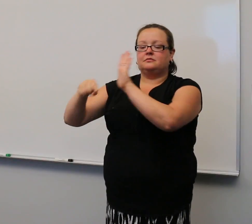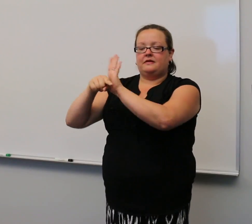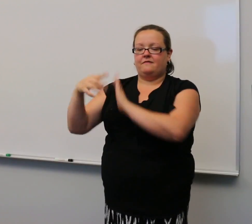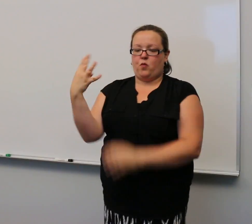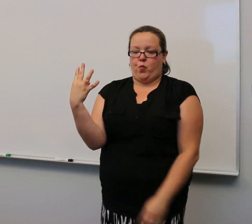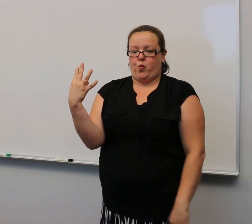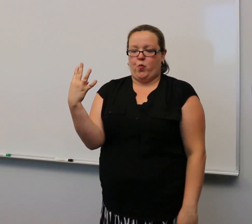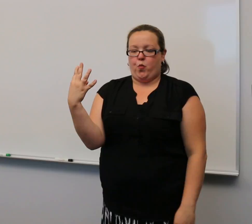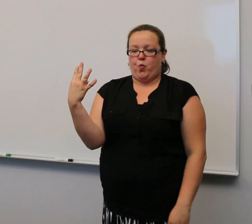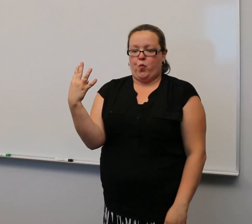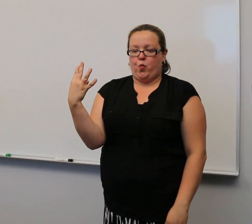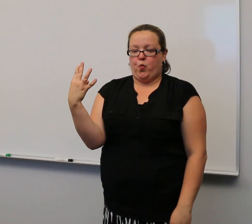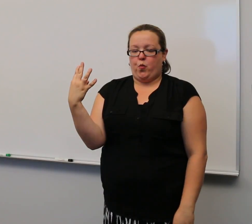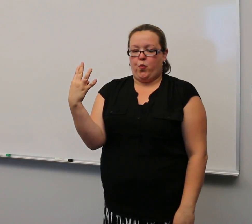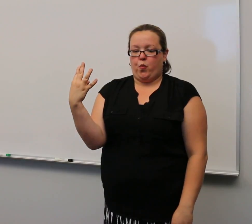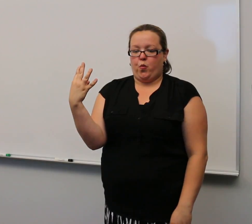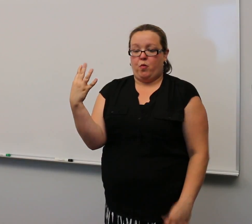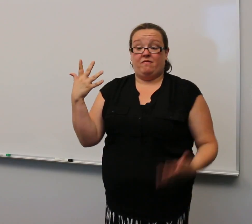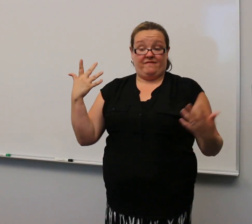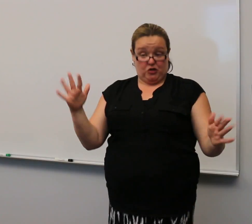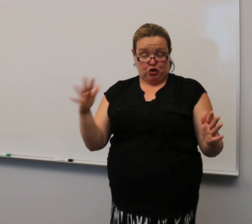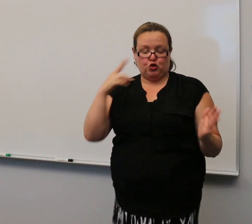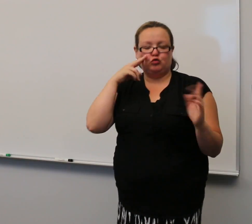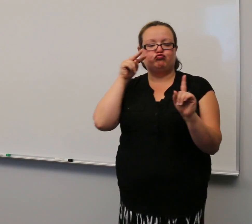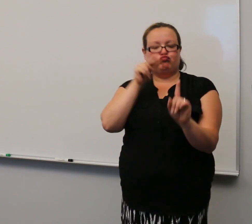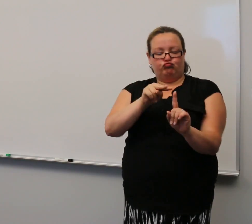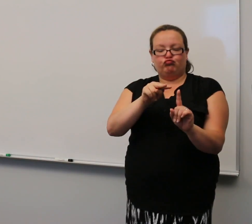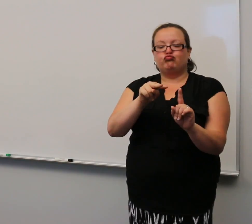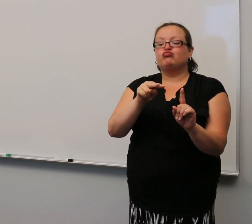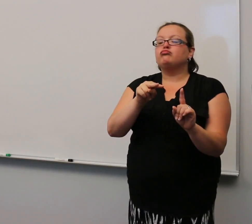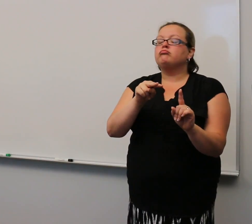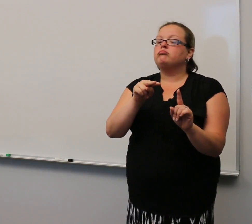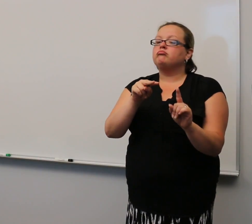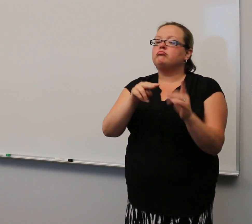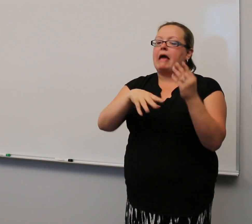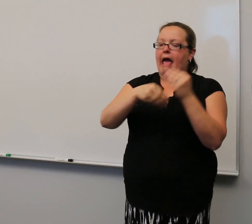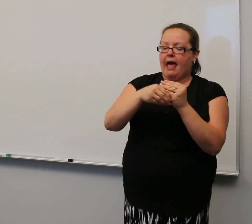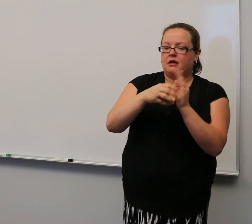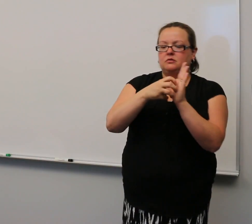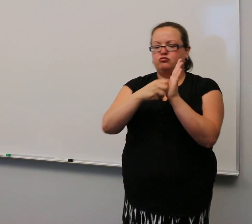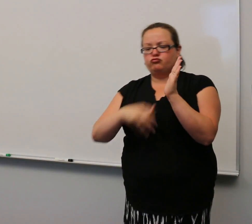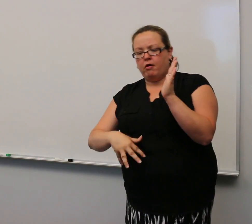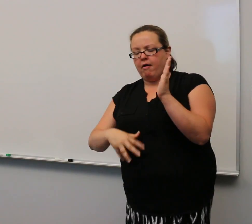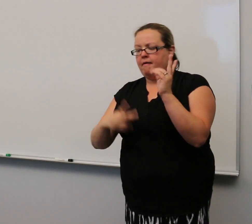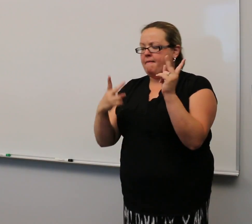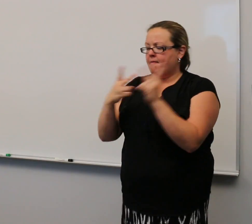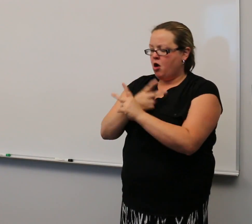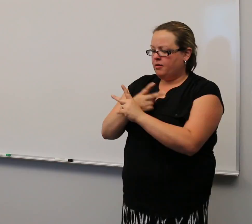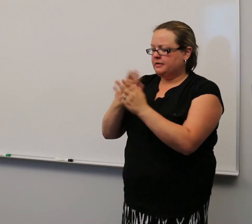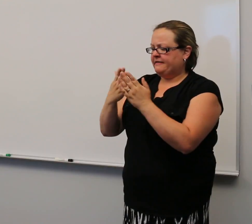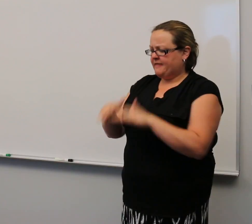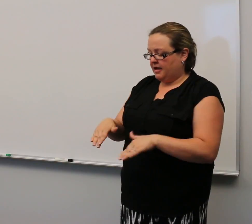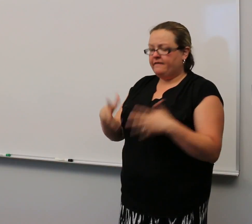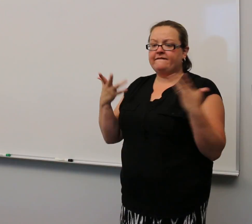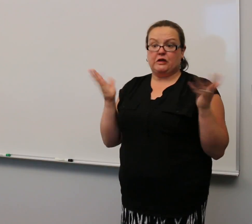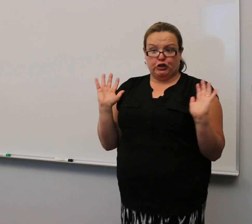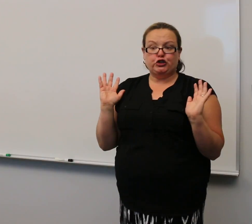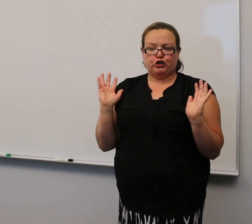So we've looked at addition, subtraction, multiplication, and division on its own. Now let's start putting it all together, and